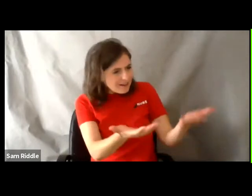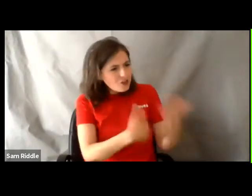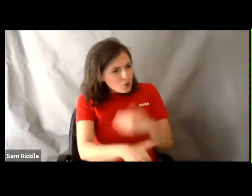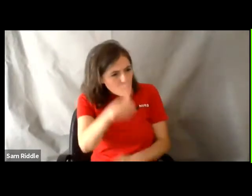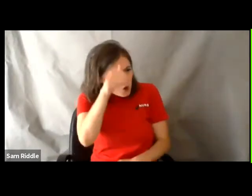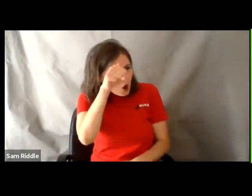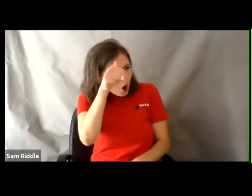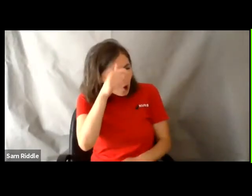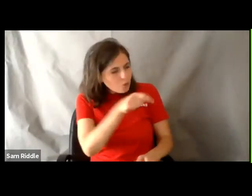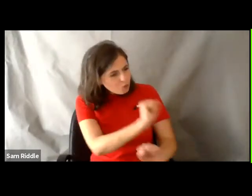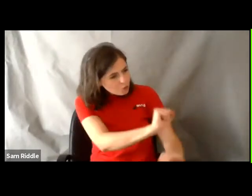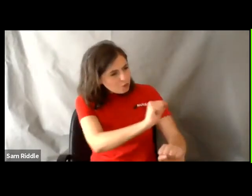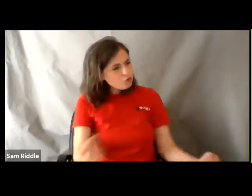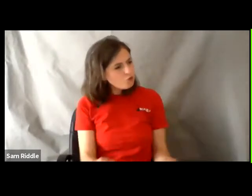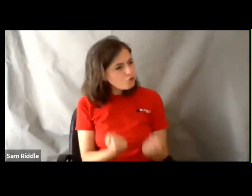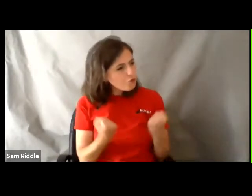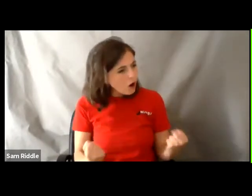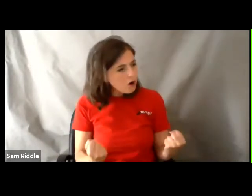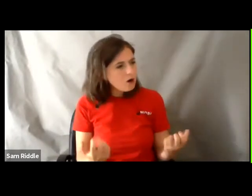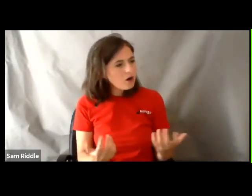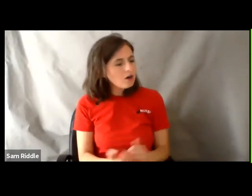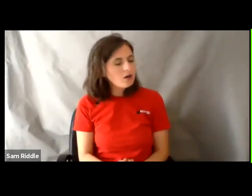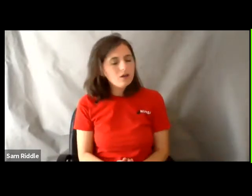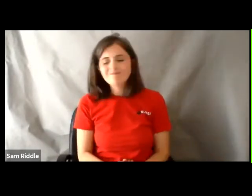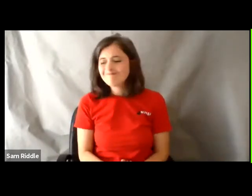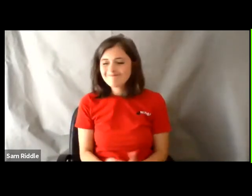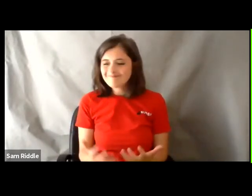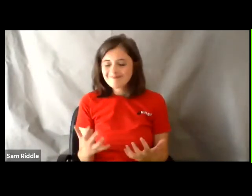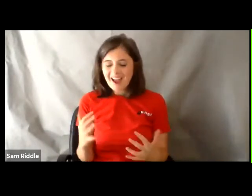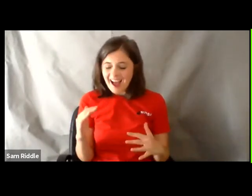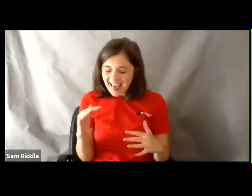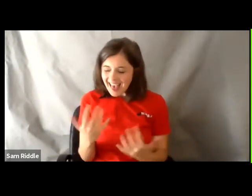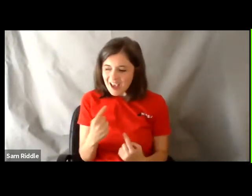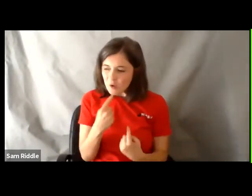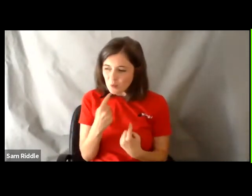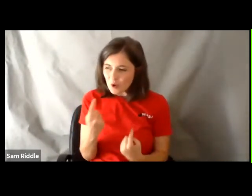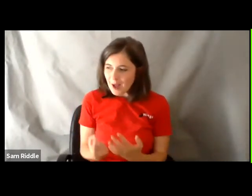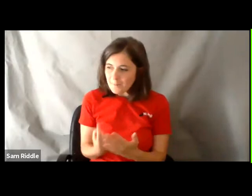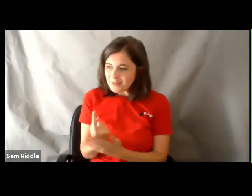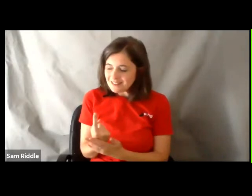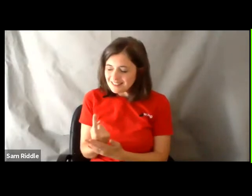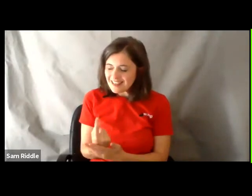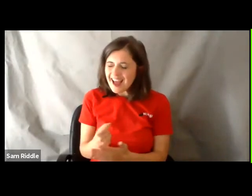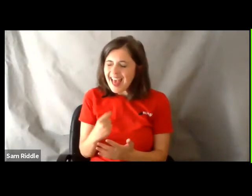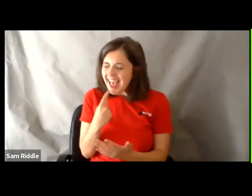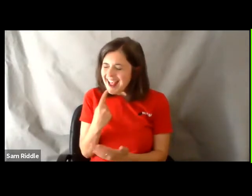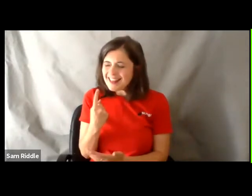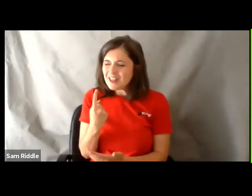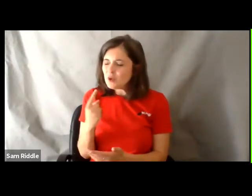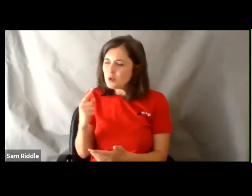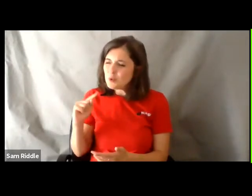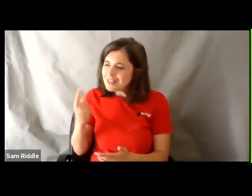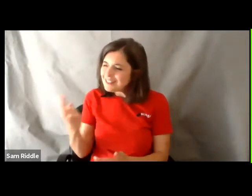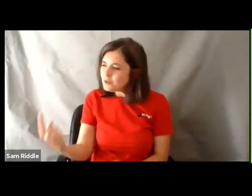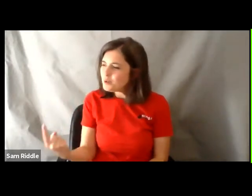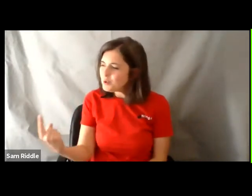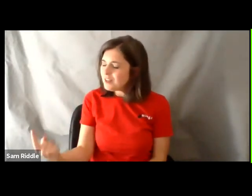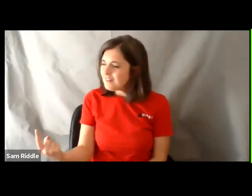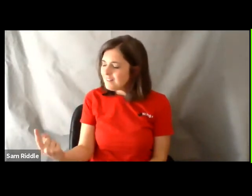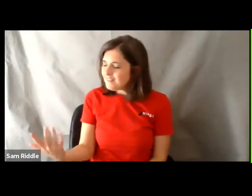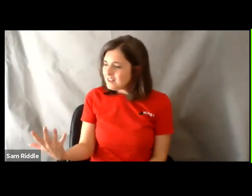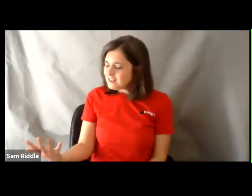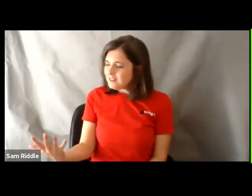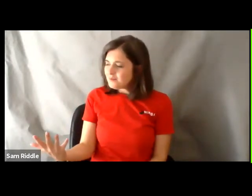know you are strong. I hate what happened, that you took your life that day. I so wish you